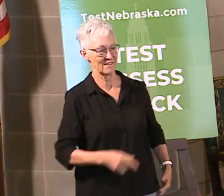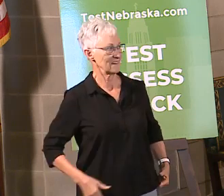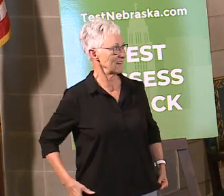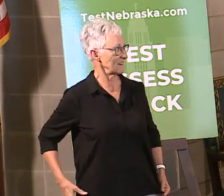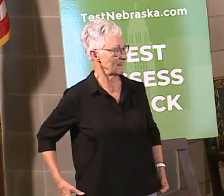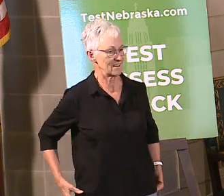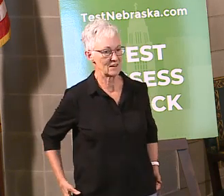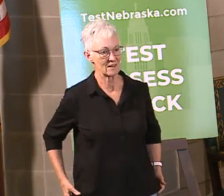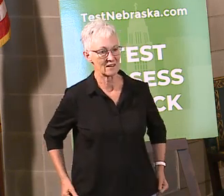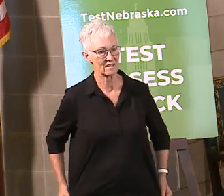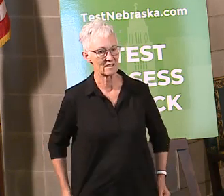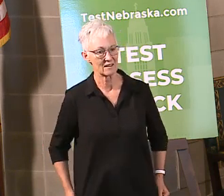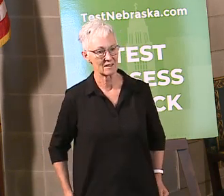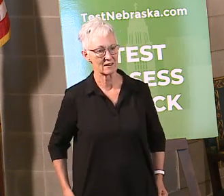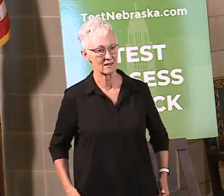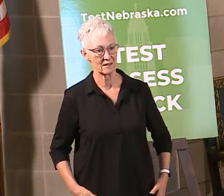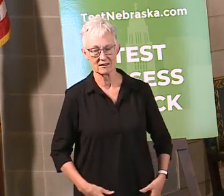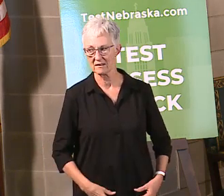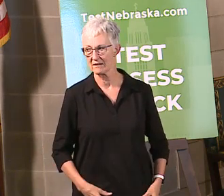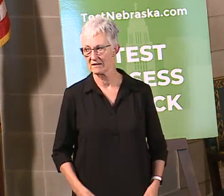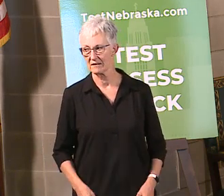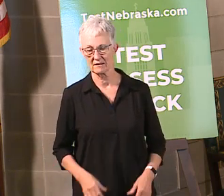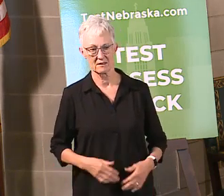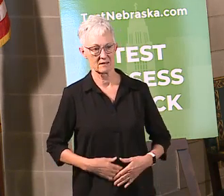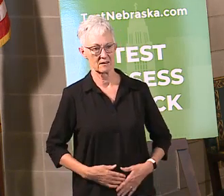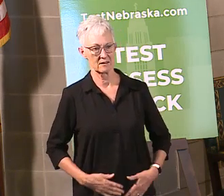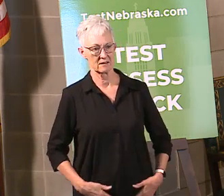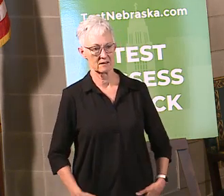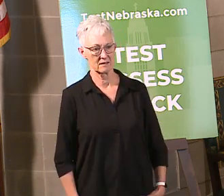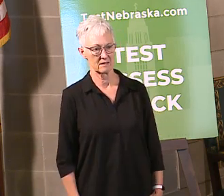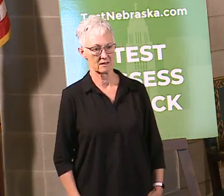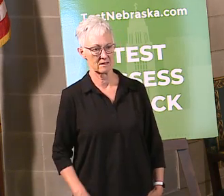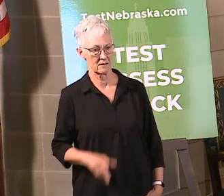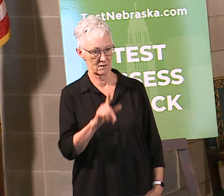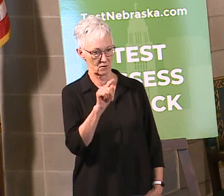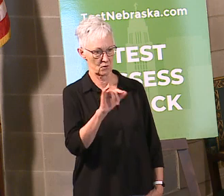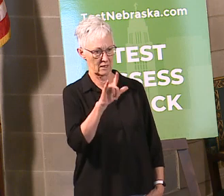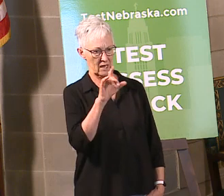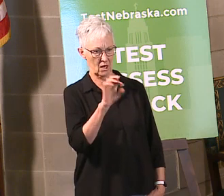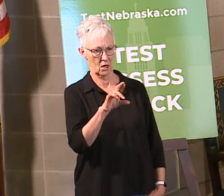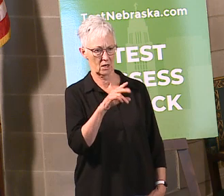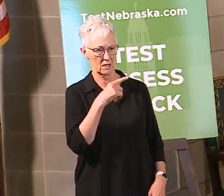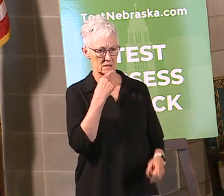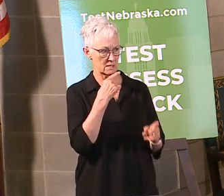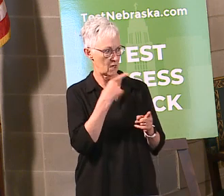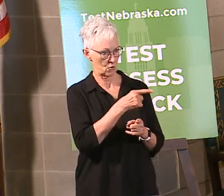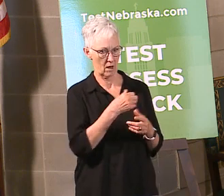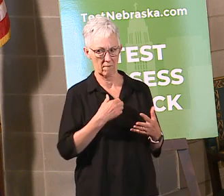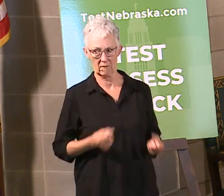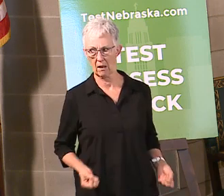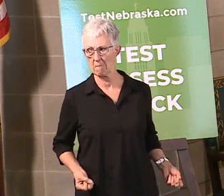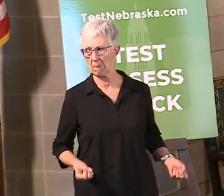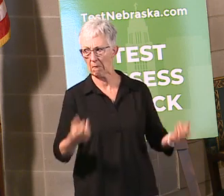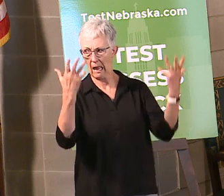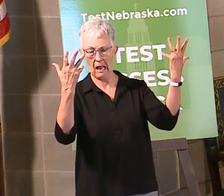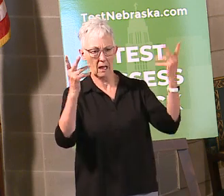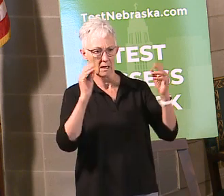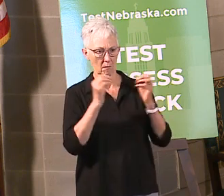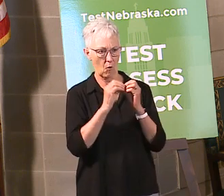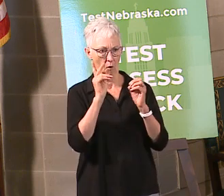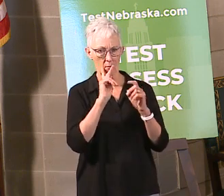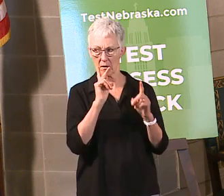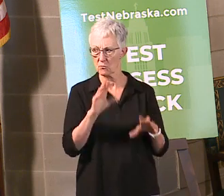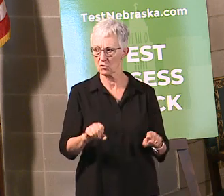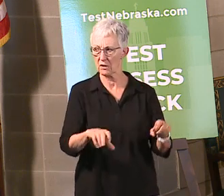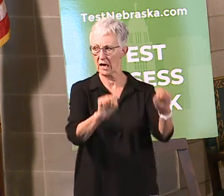So Taylor tweeted out that you had a big surge in testing over the weekend. Can we get a breakdown of, where that surge came from?